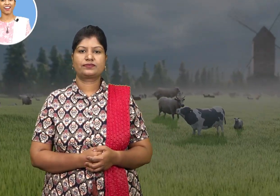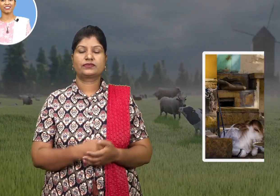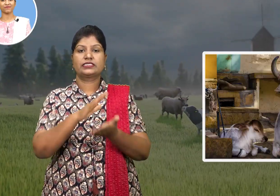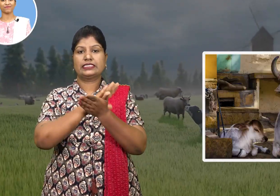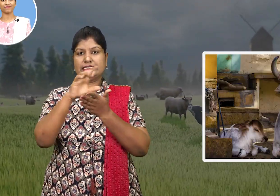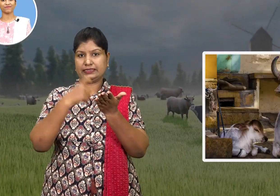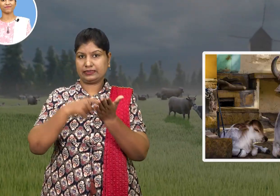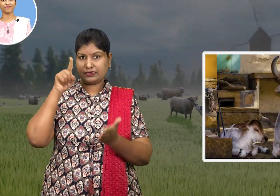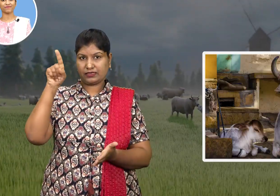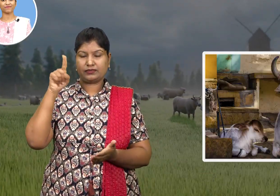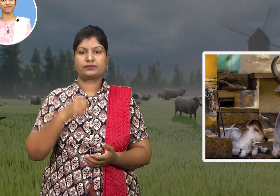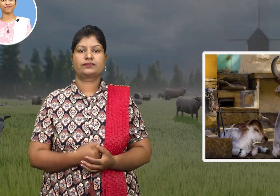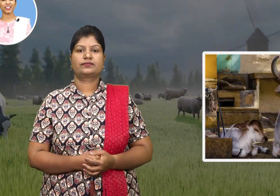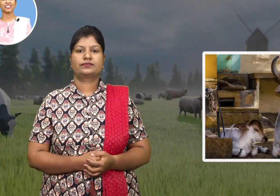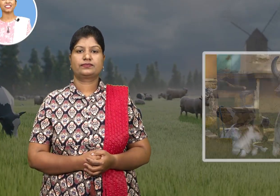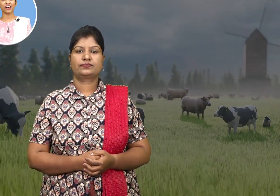Haryana,